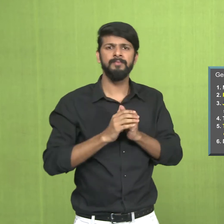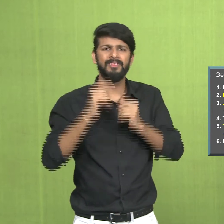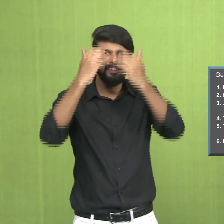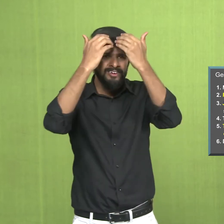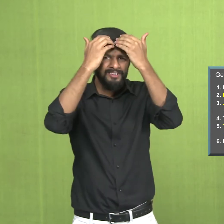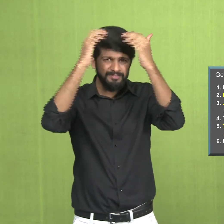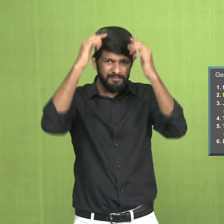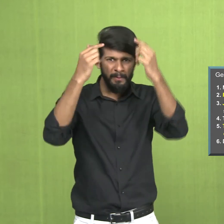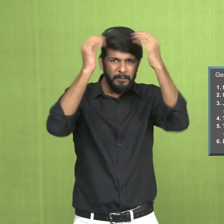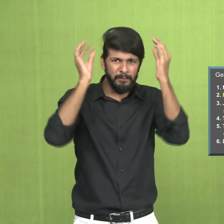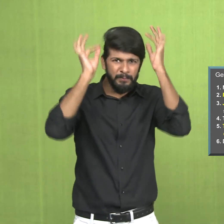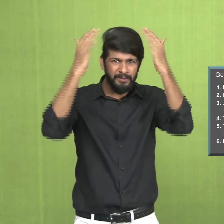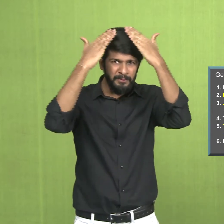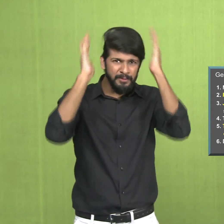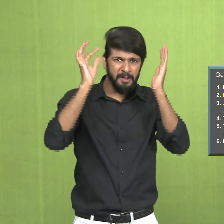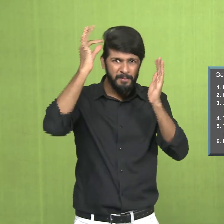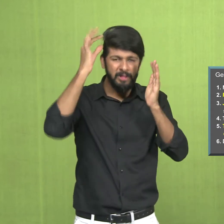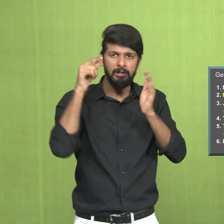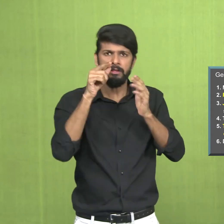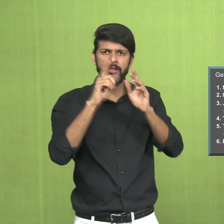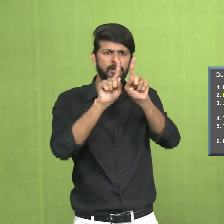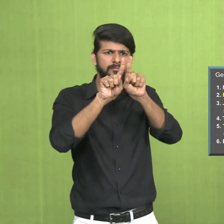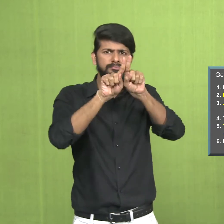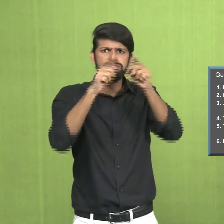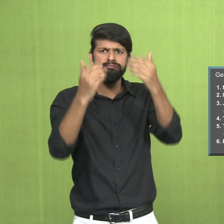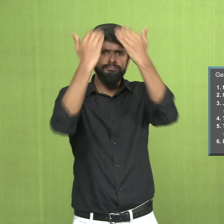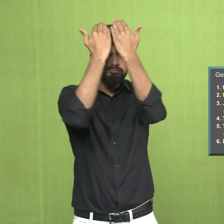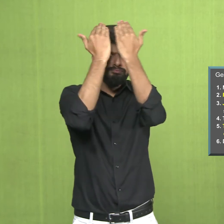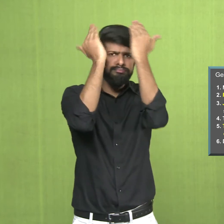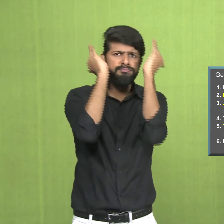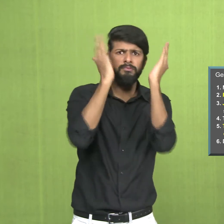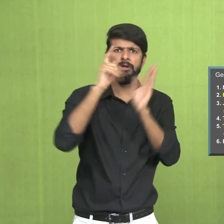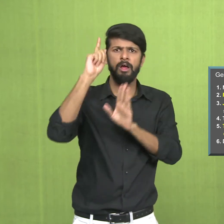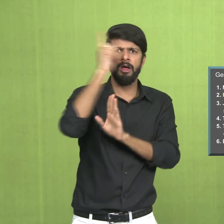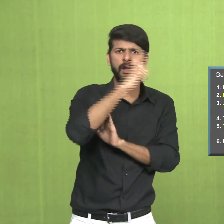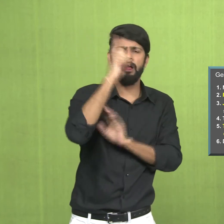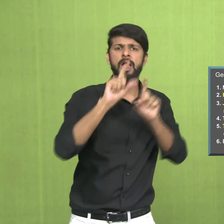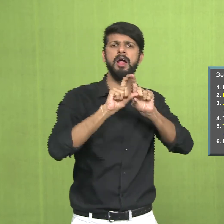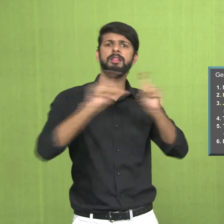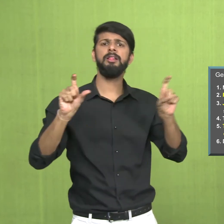the combed hair in the center, that too very precisely done,